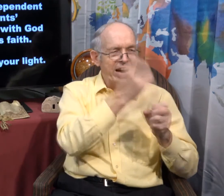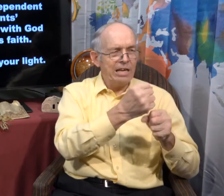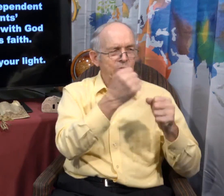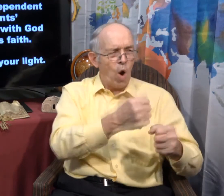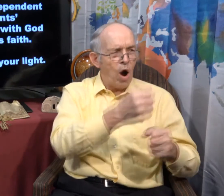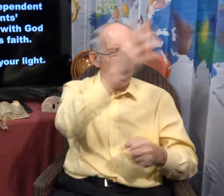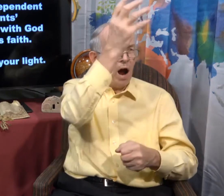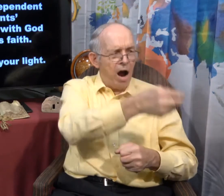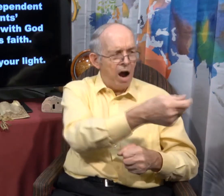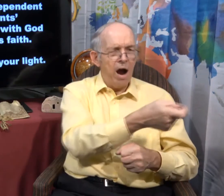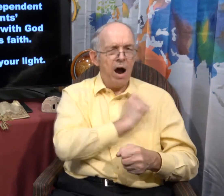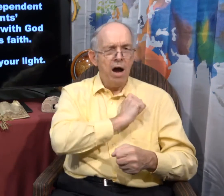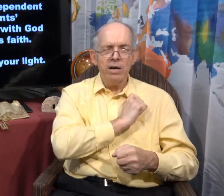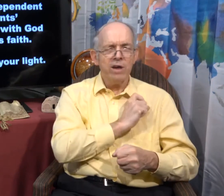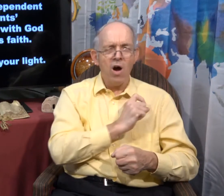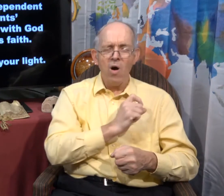Faith. No.